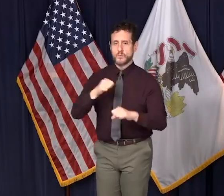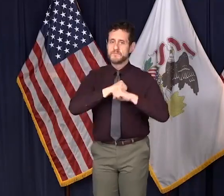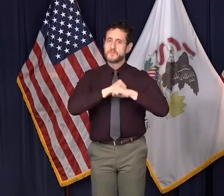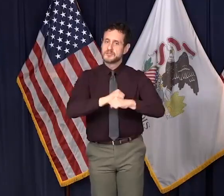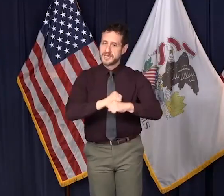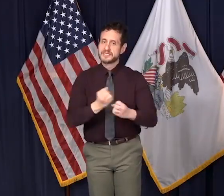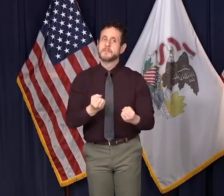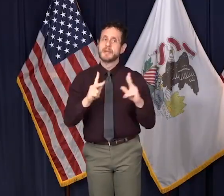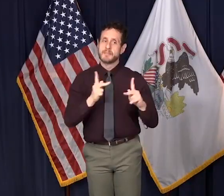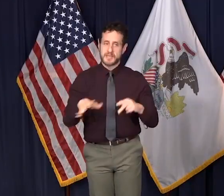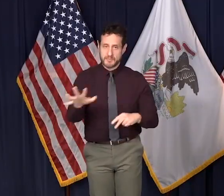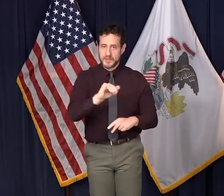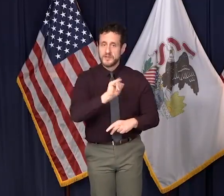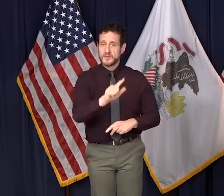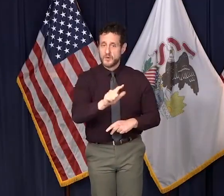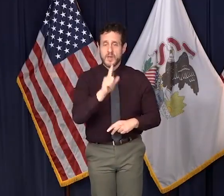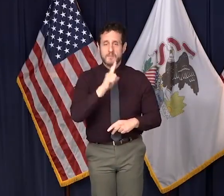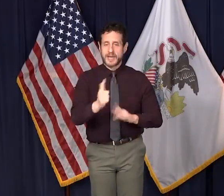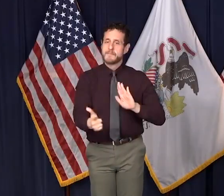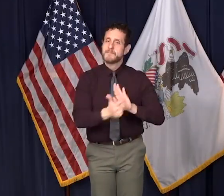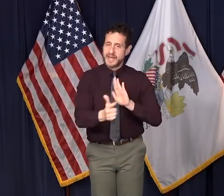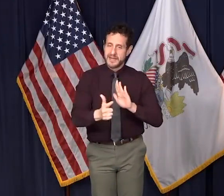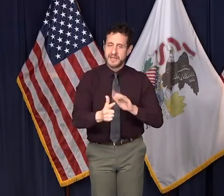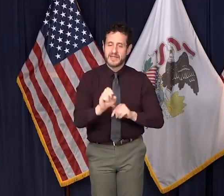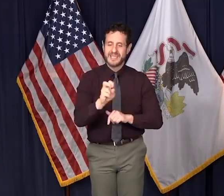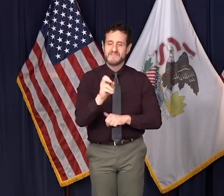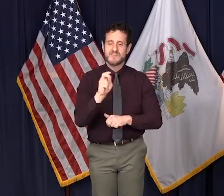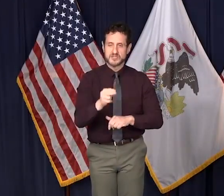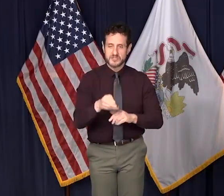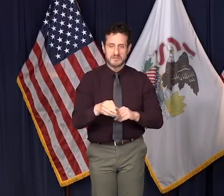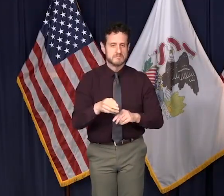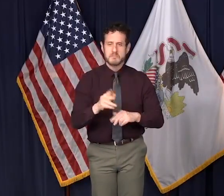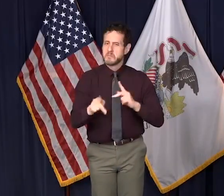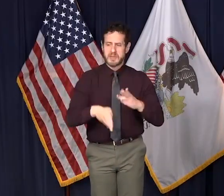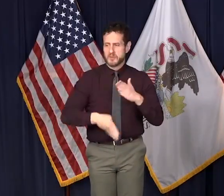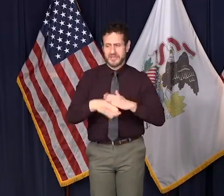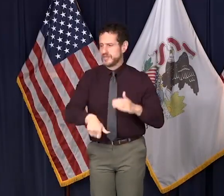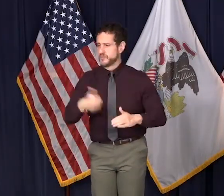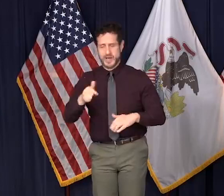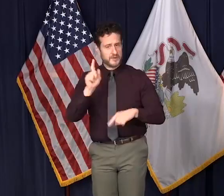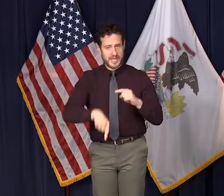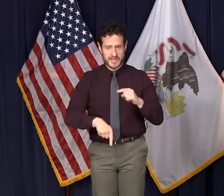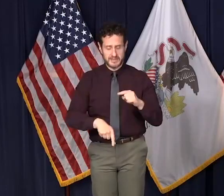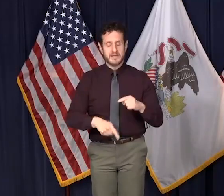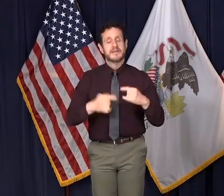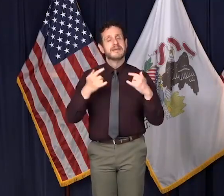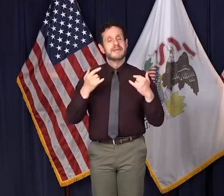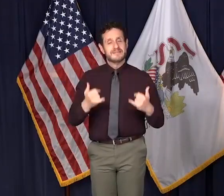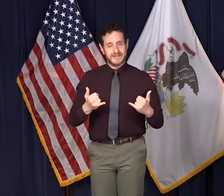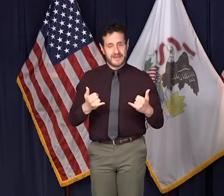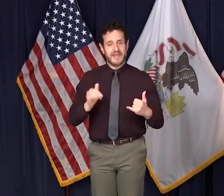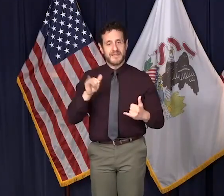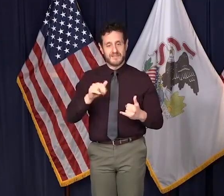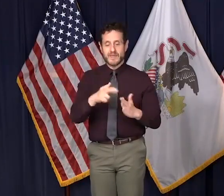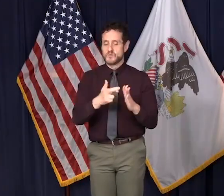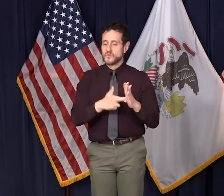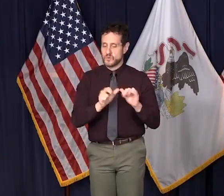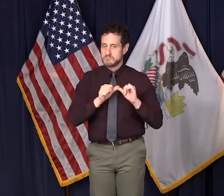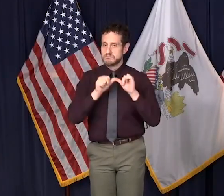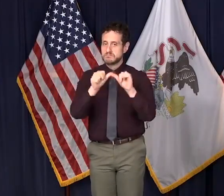by banning residential evictions. Today, I'm extending that moratorium through August